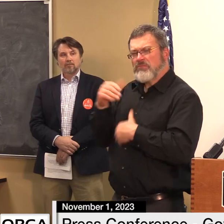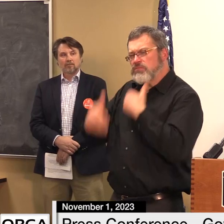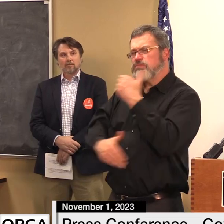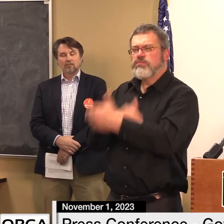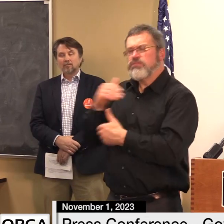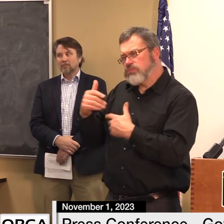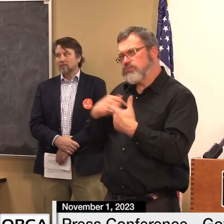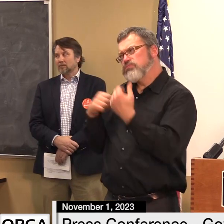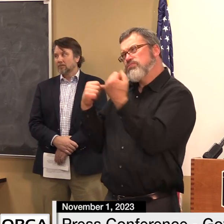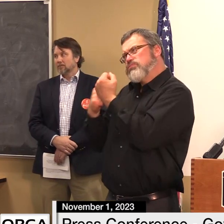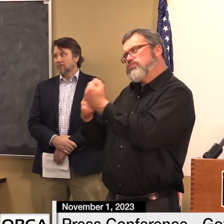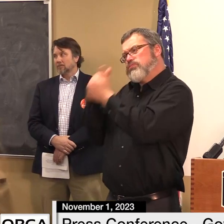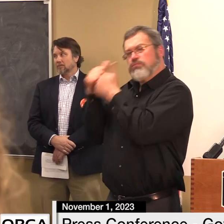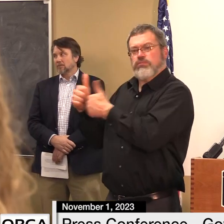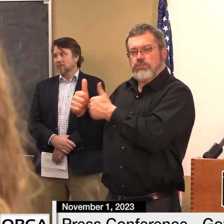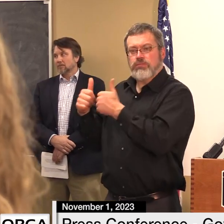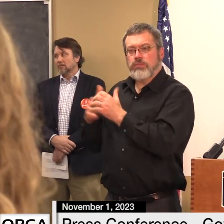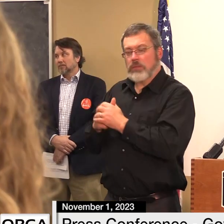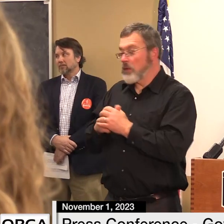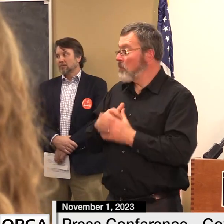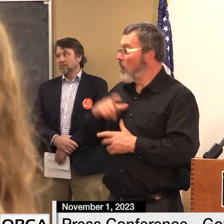Anything you want to add to that?